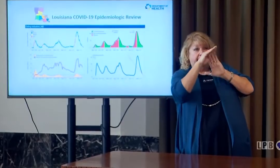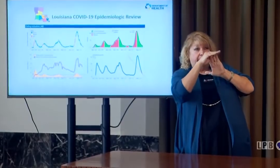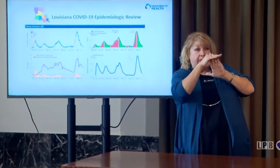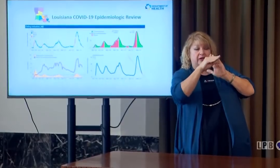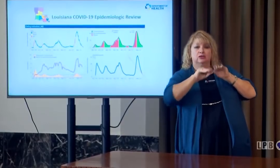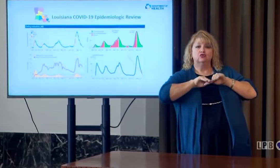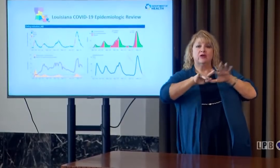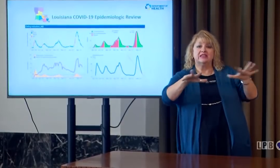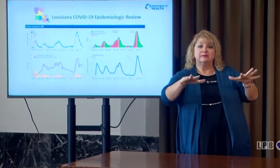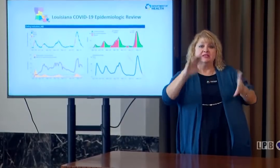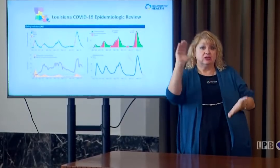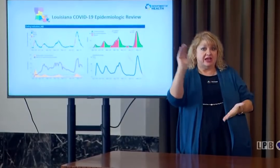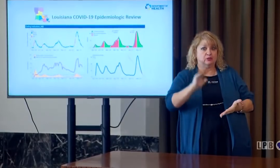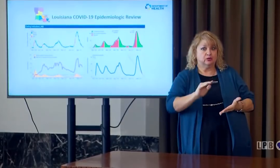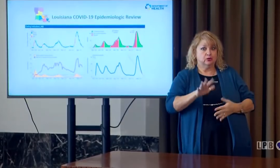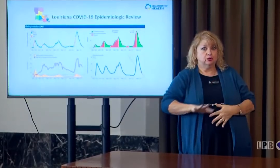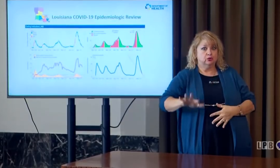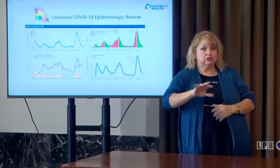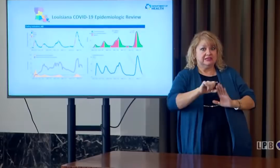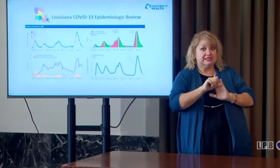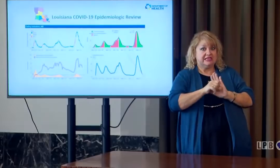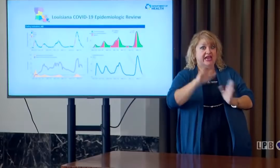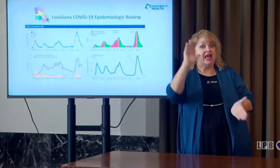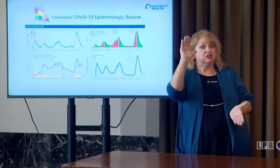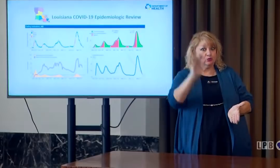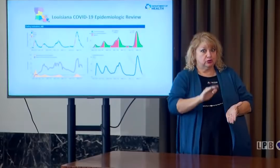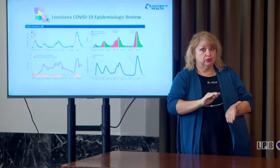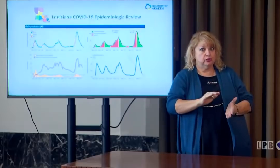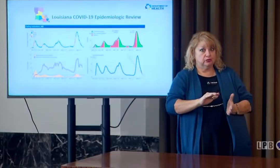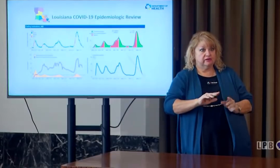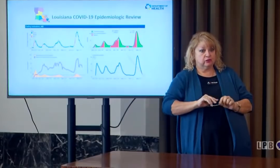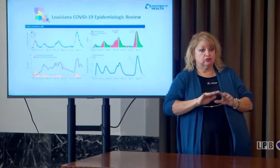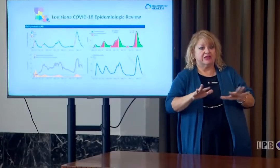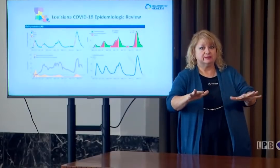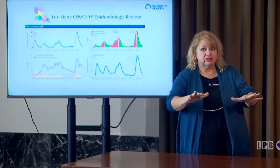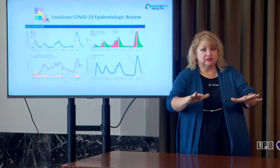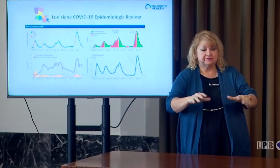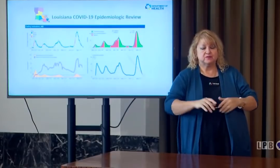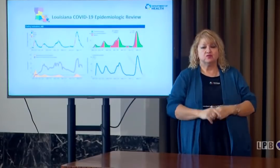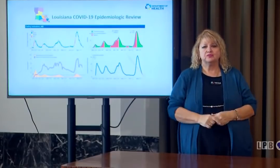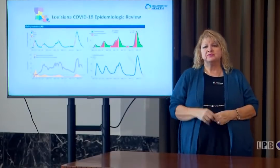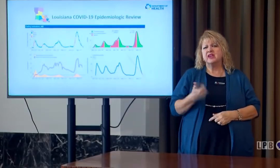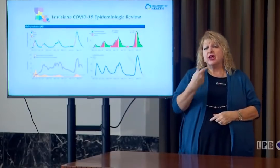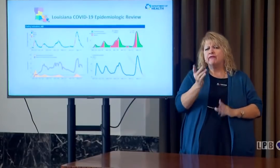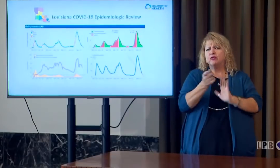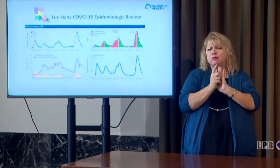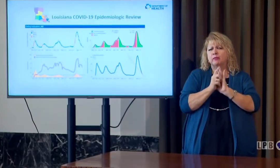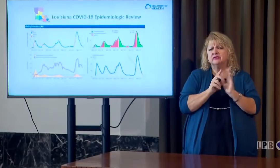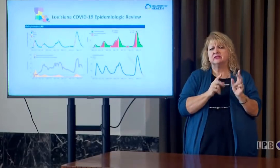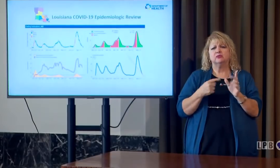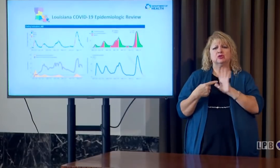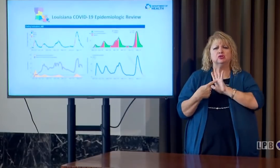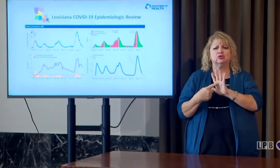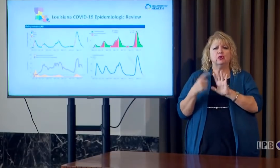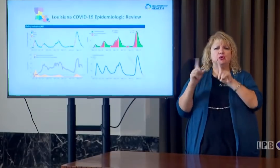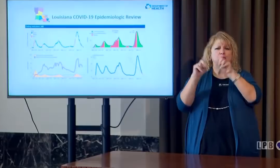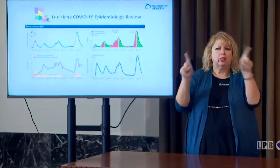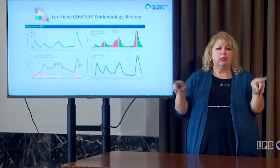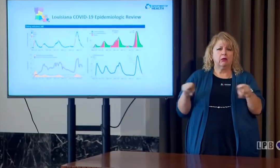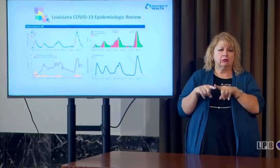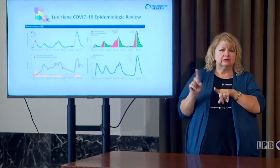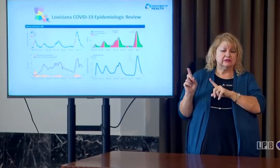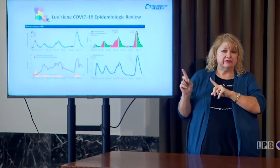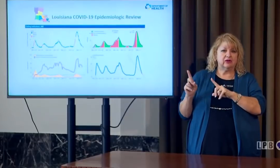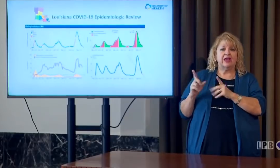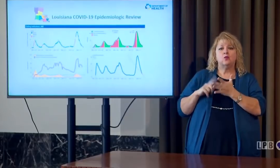reduced substantially throughout the state from what it was at the peak of this surge. I'll spend a couple of minutes going through the data